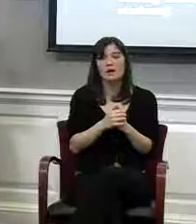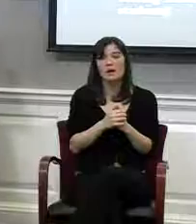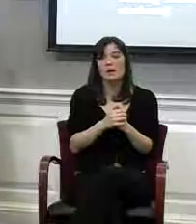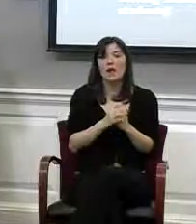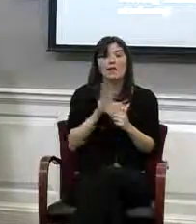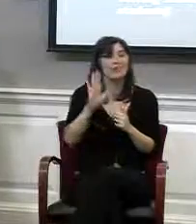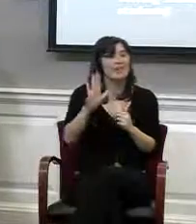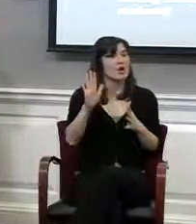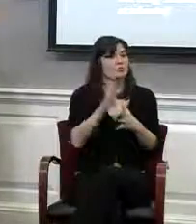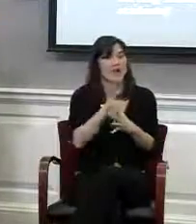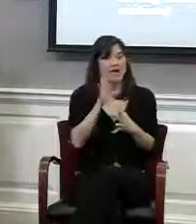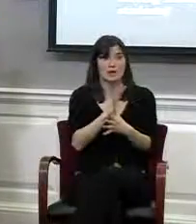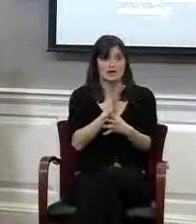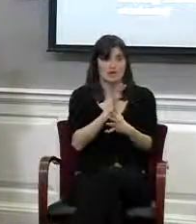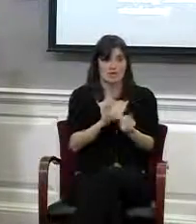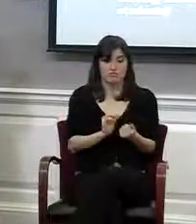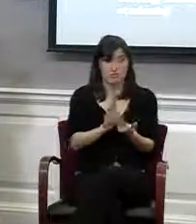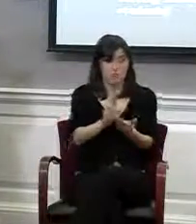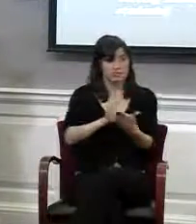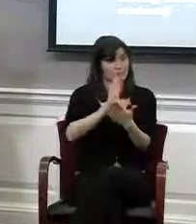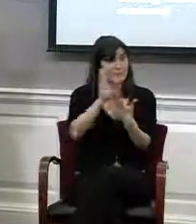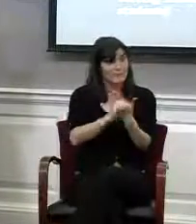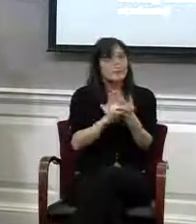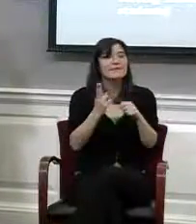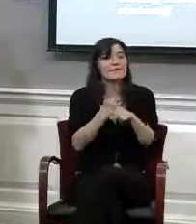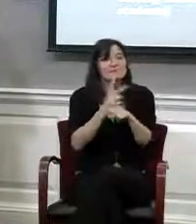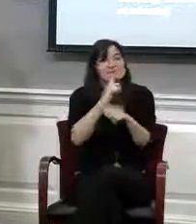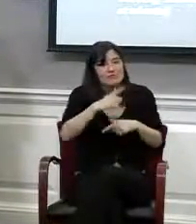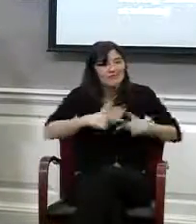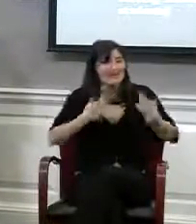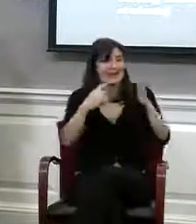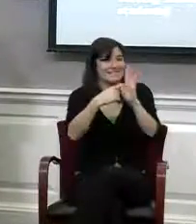approach is to use real-life examples, news stories,